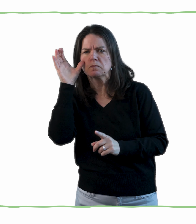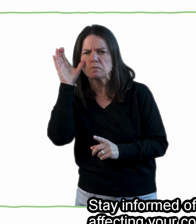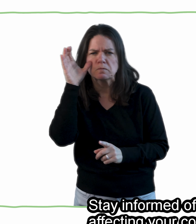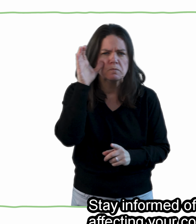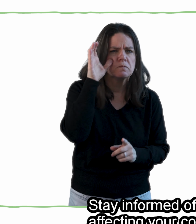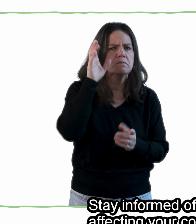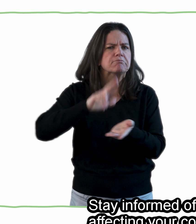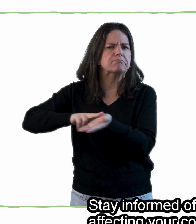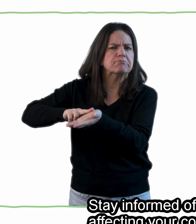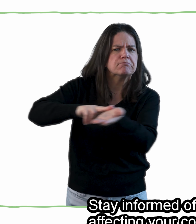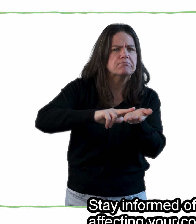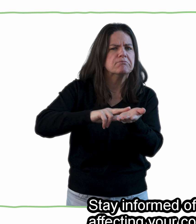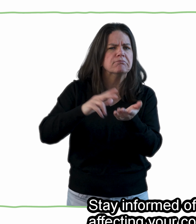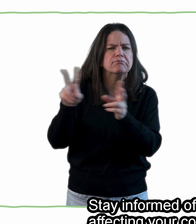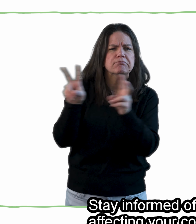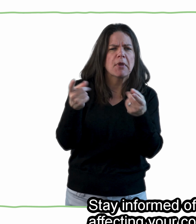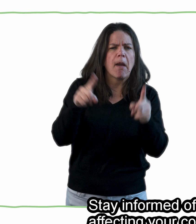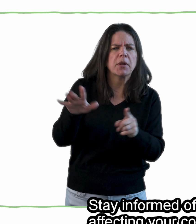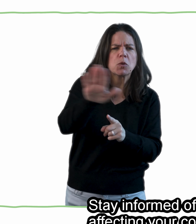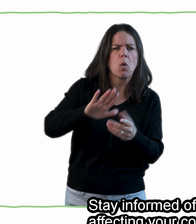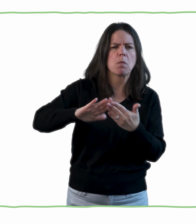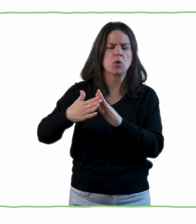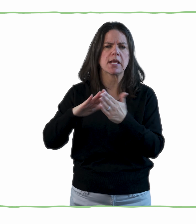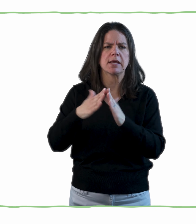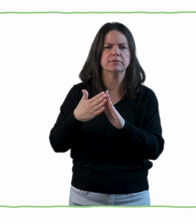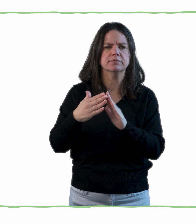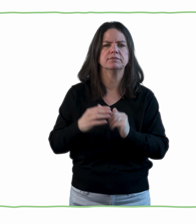stay informed of the issues affecting your community,